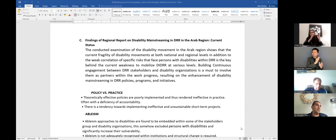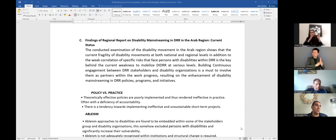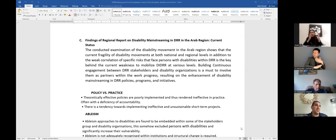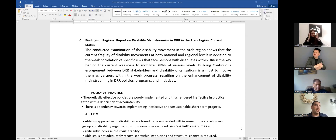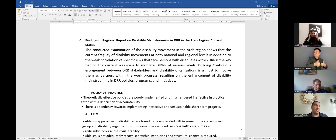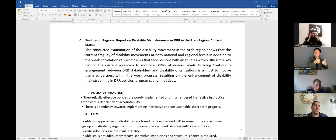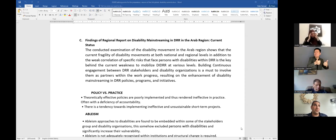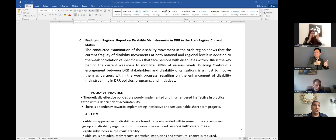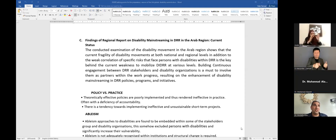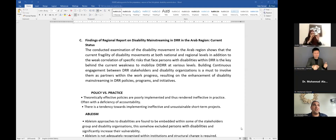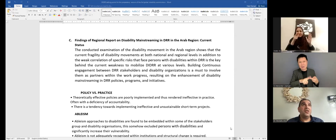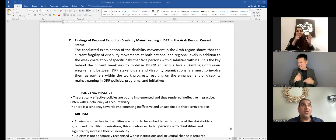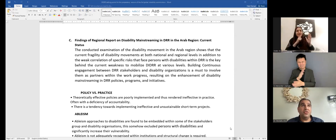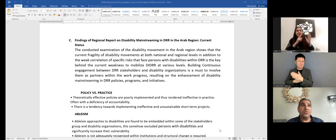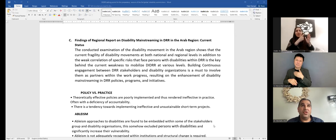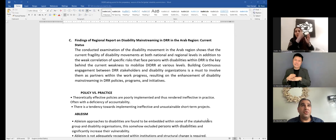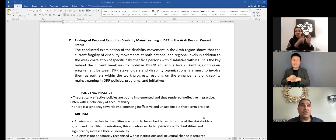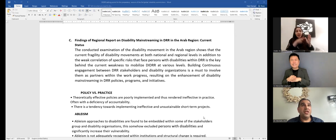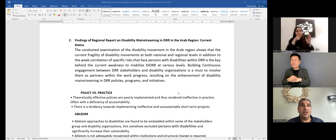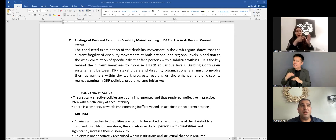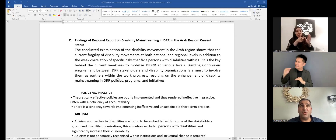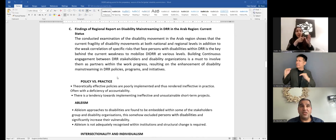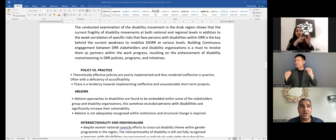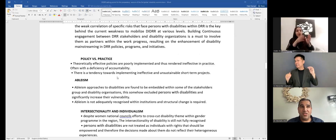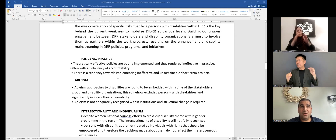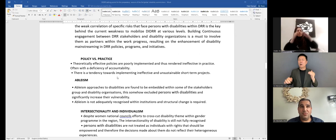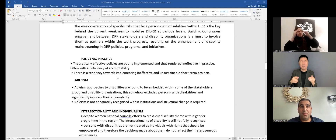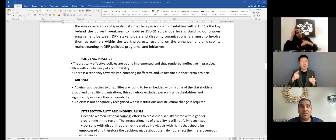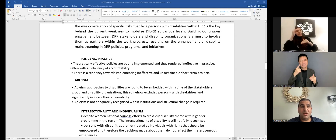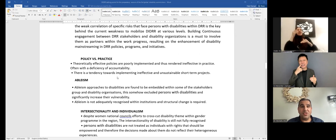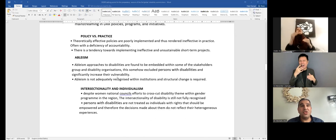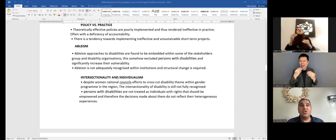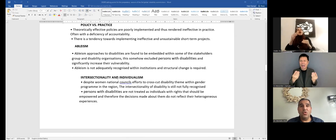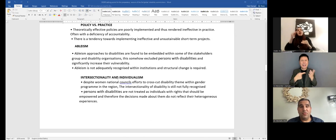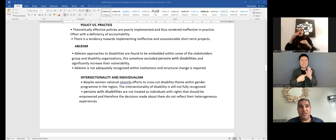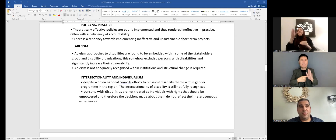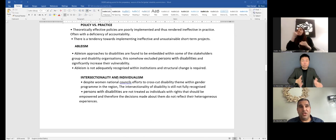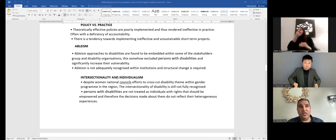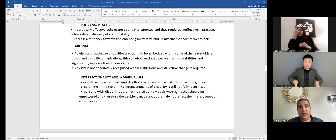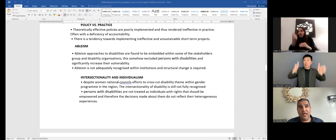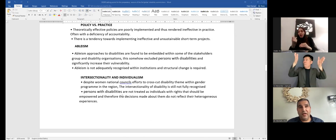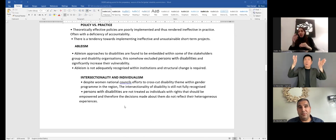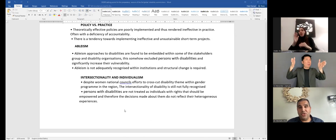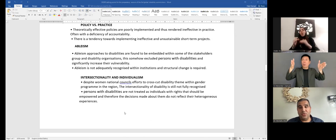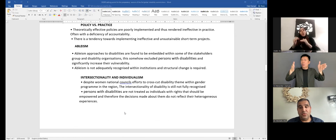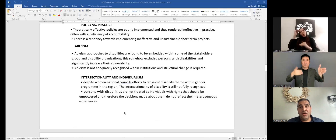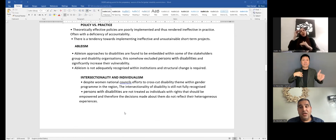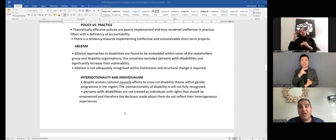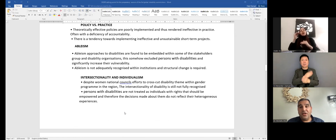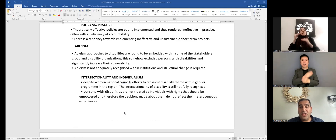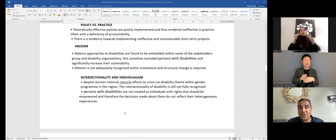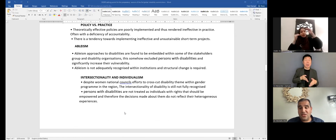disabled person myself and other colleagues, are not definitely able to get outside of the buildings, or maybe